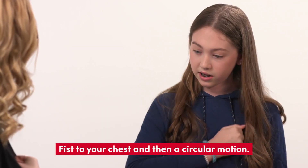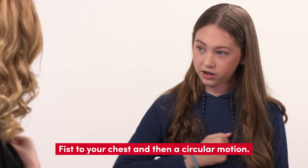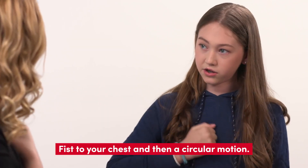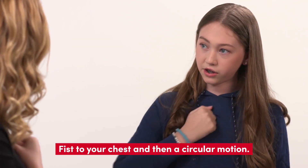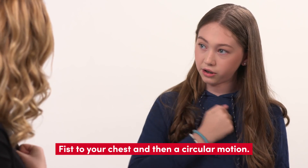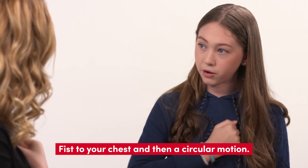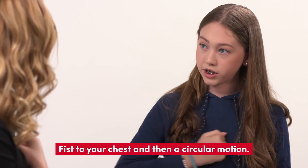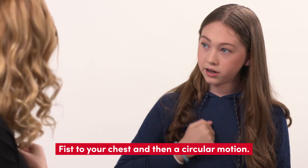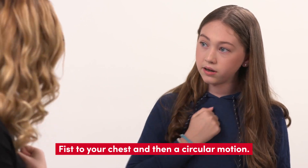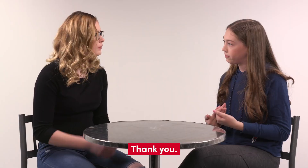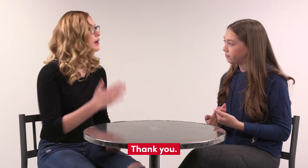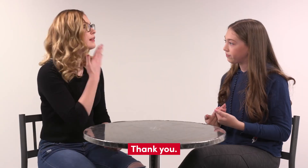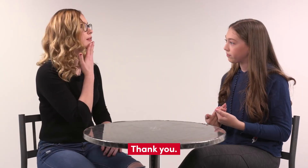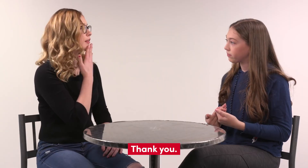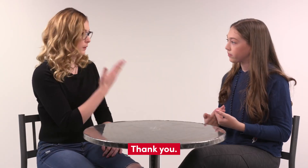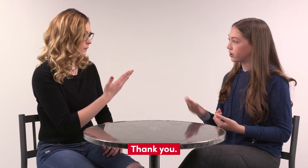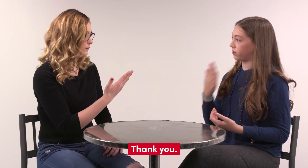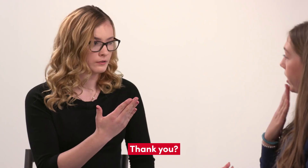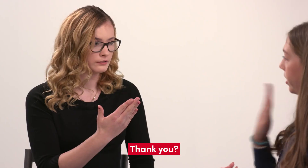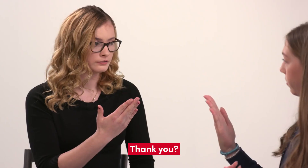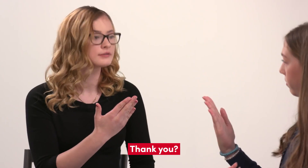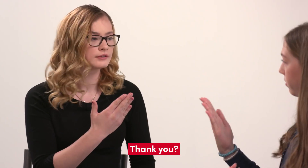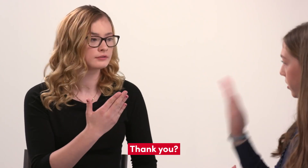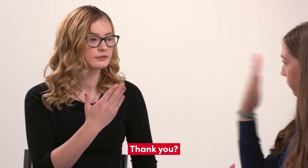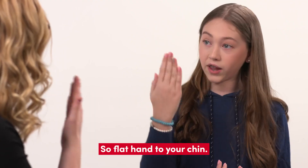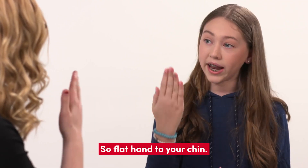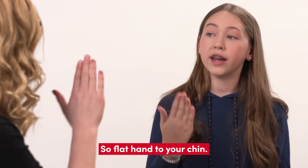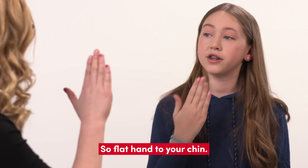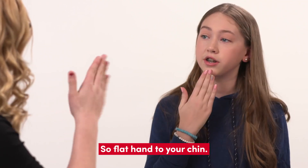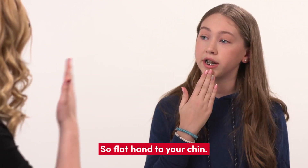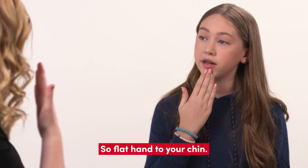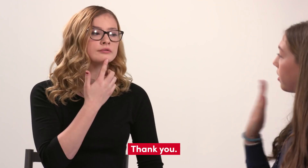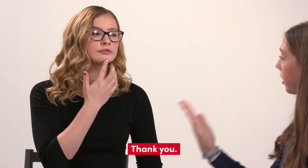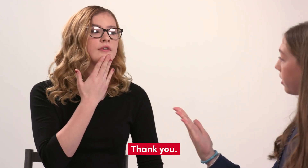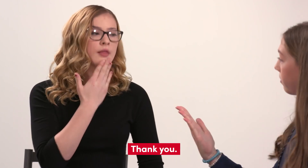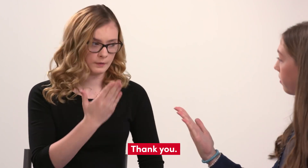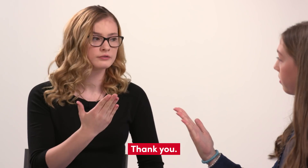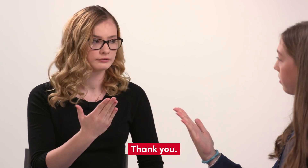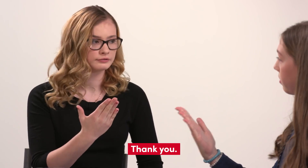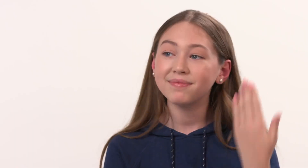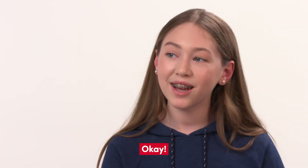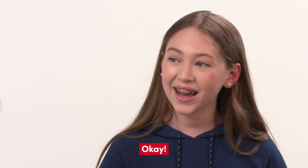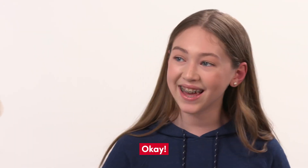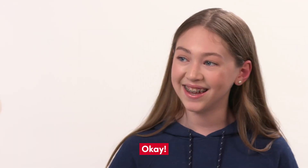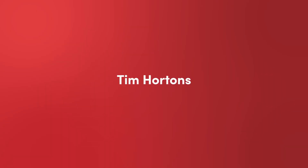then a circular motion. So thank you. So just flat hand to your chin. Thank you. Okay.